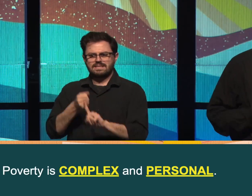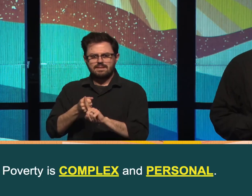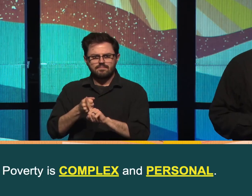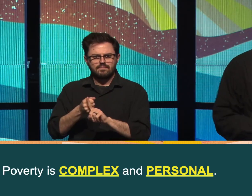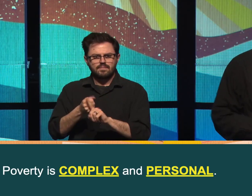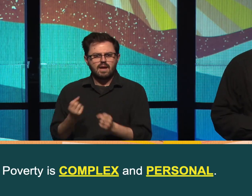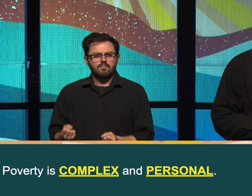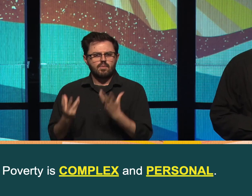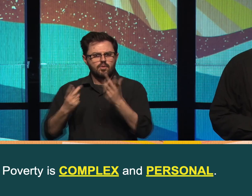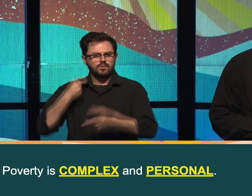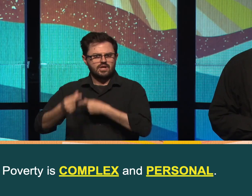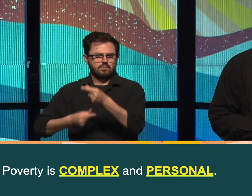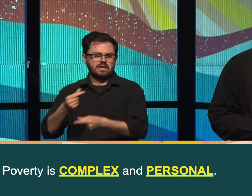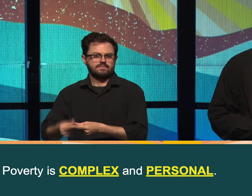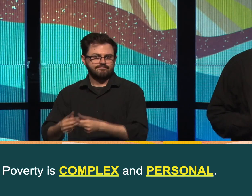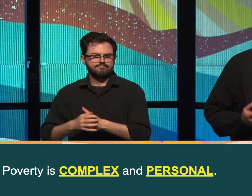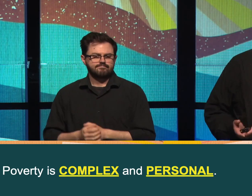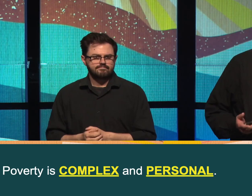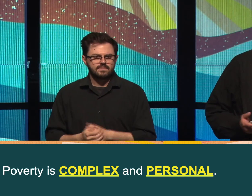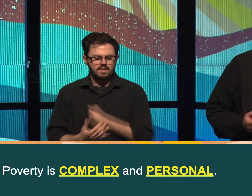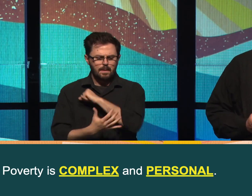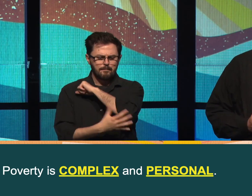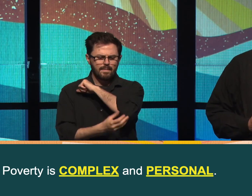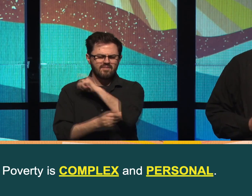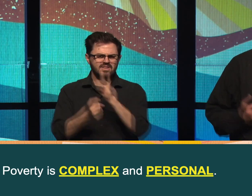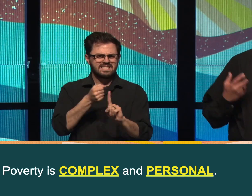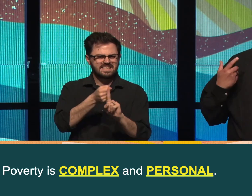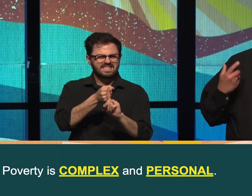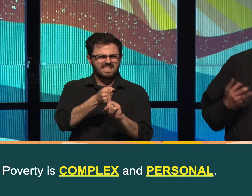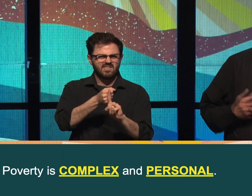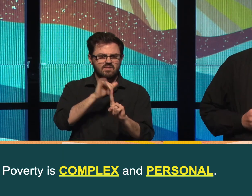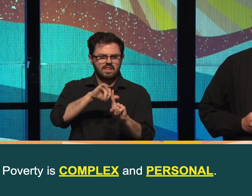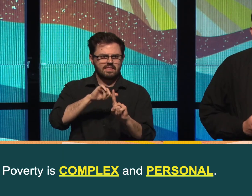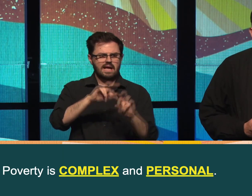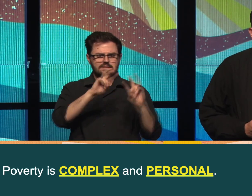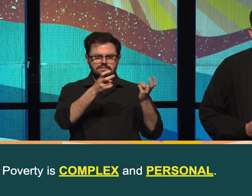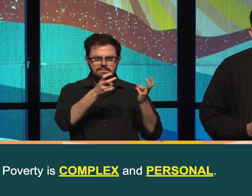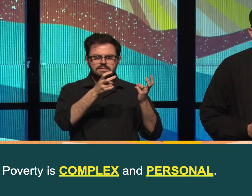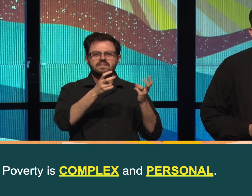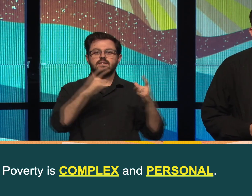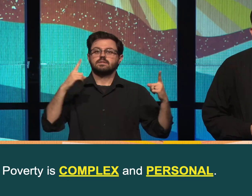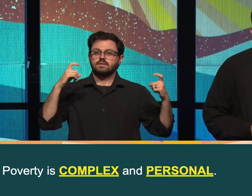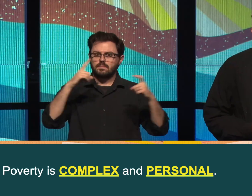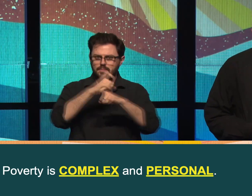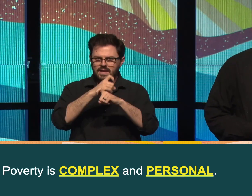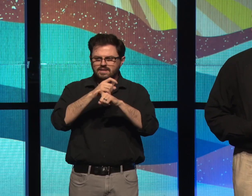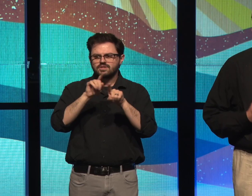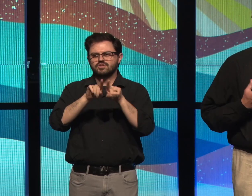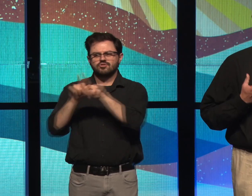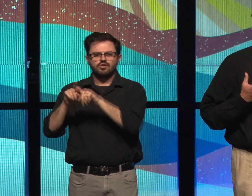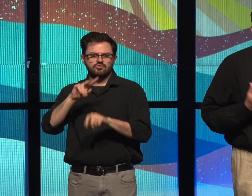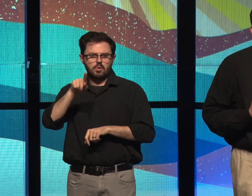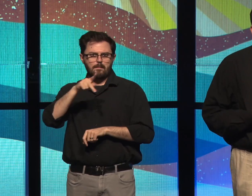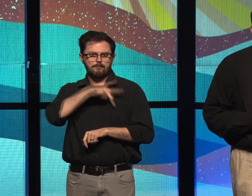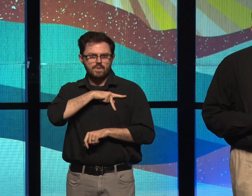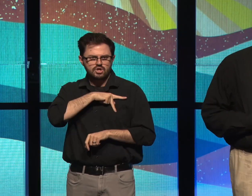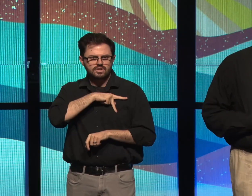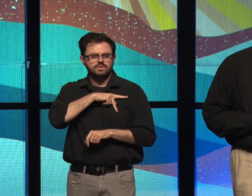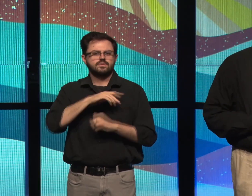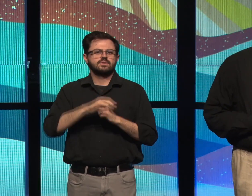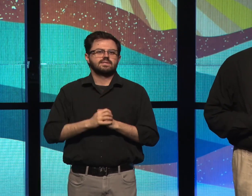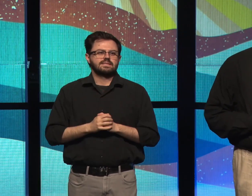Poverty is complex and personal. If you're filling in, this is one of those fill-ins for you. For many